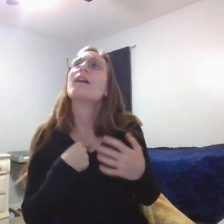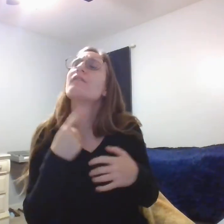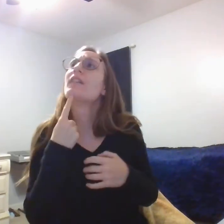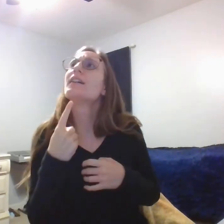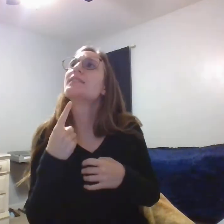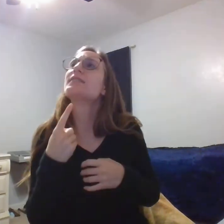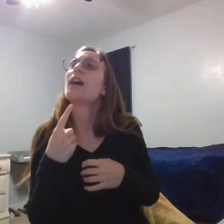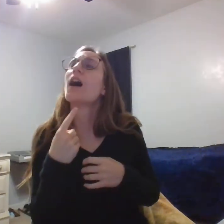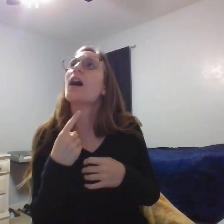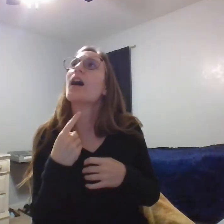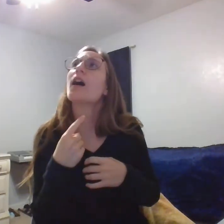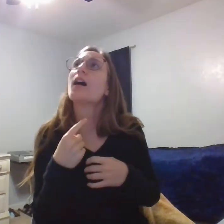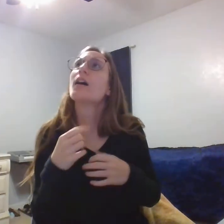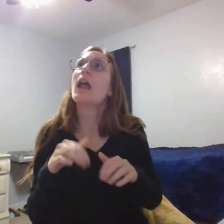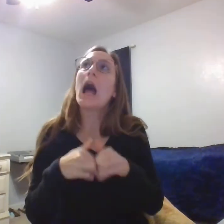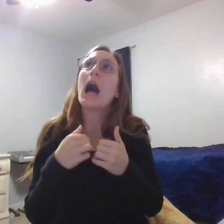then tell us how you're doing based on that?